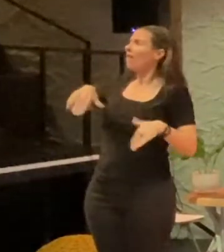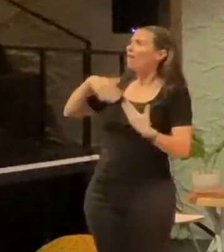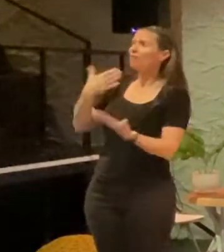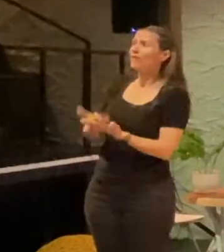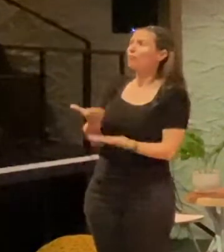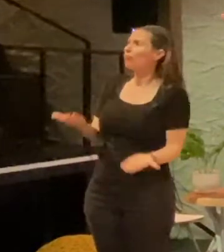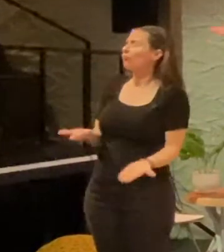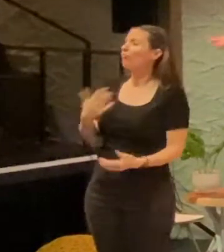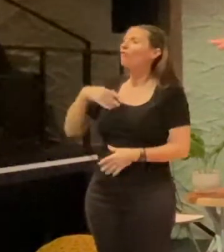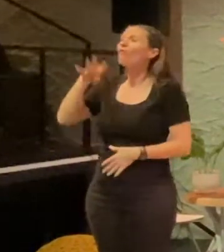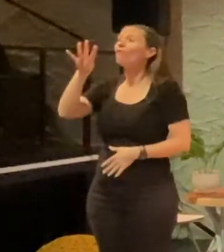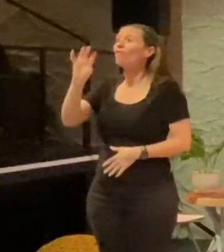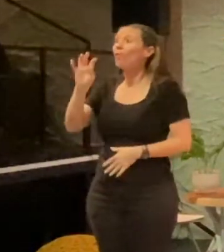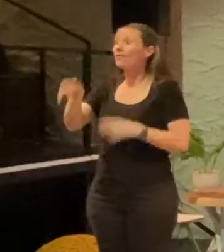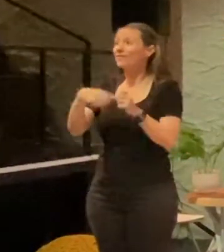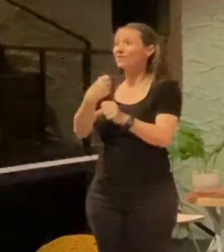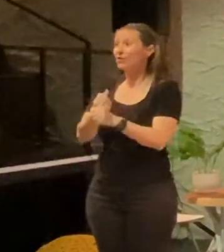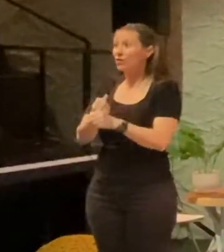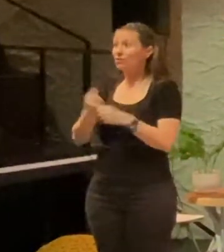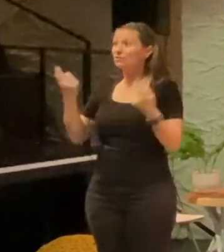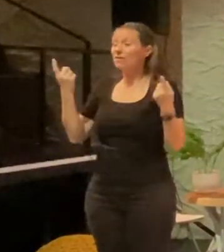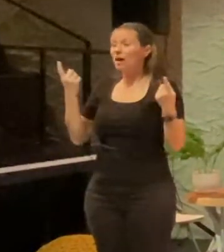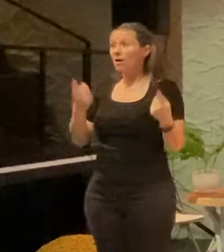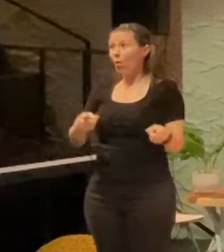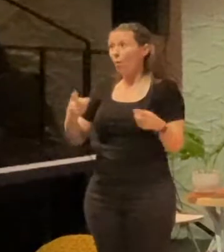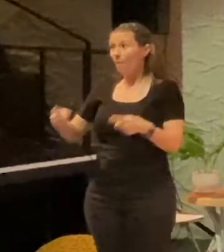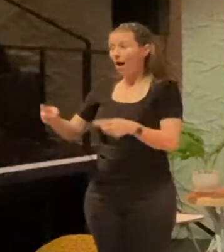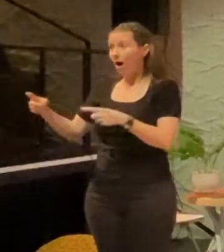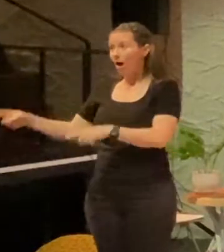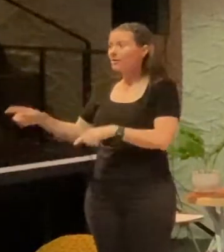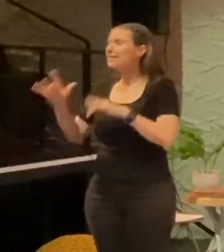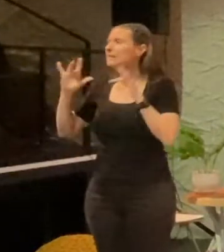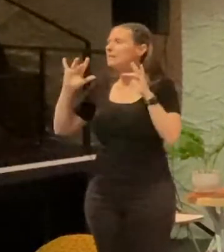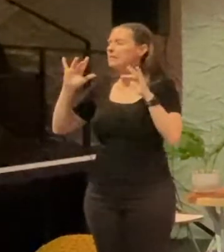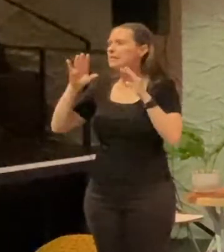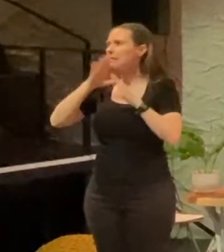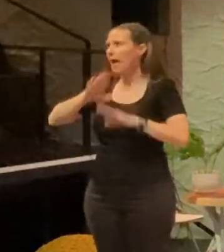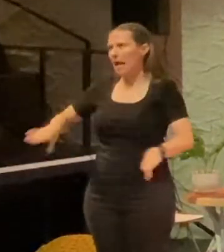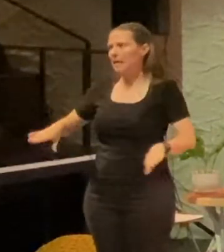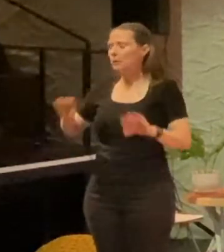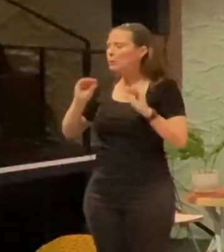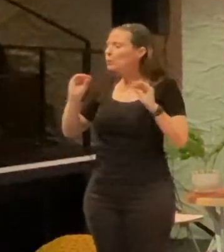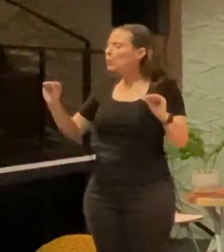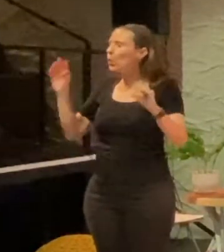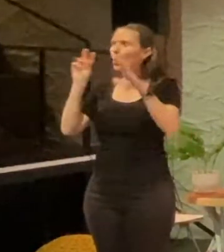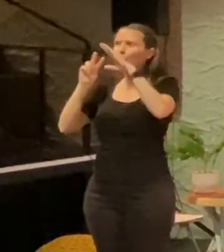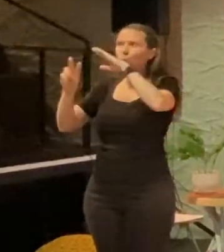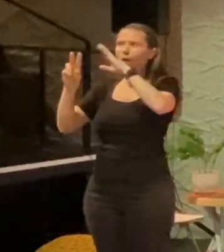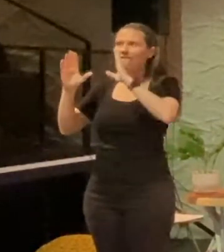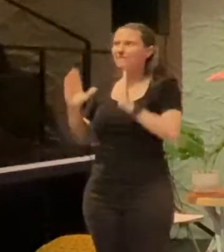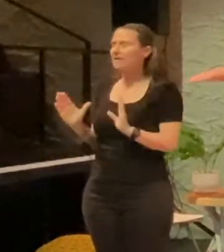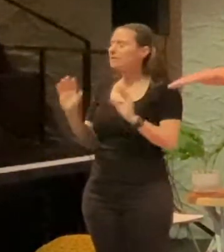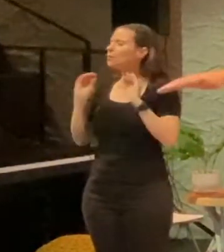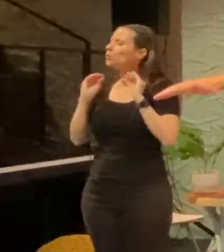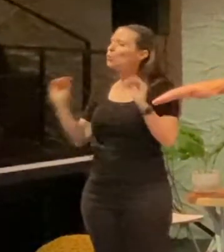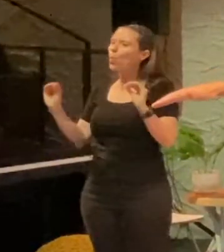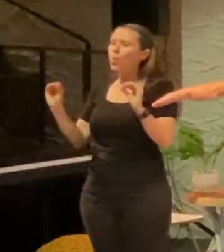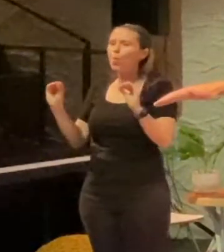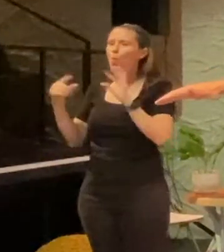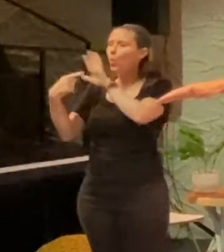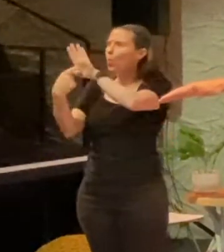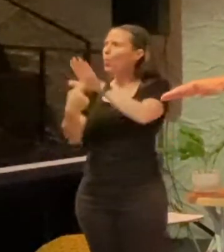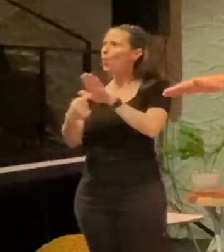400 years go by, and there's silence. No prophets, no more